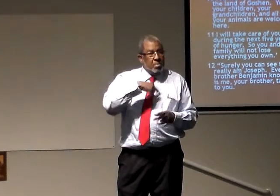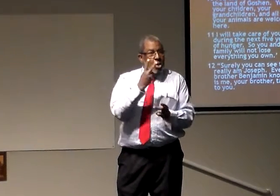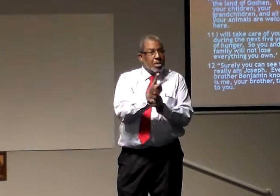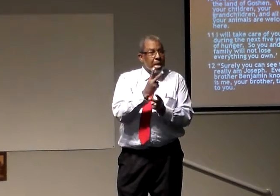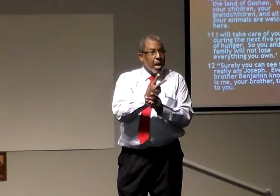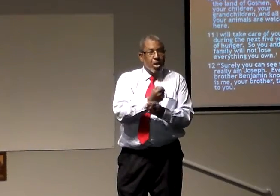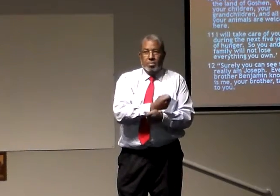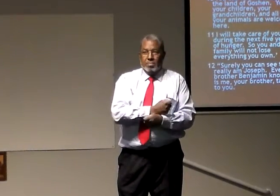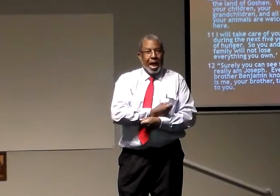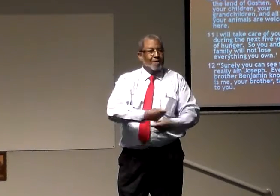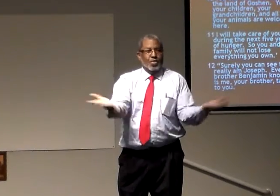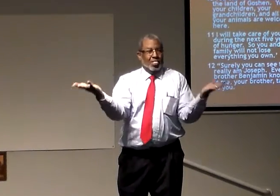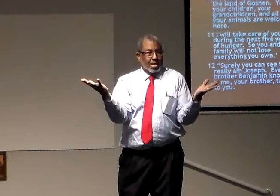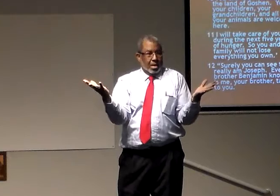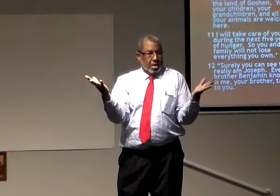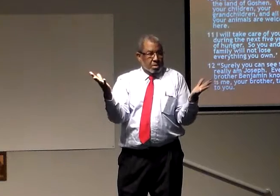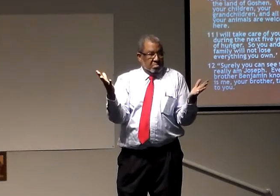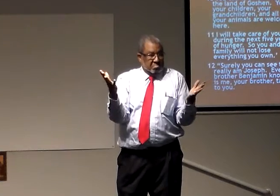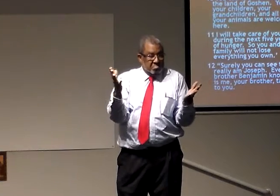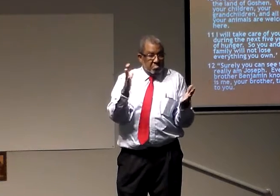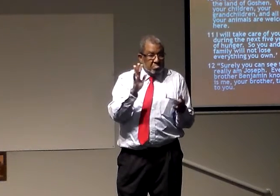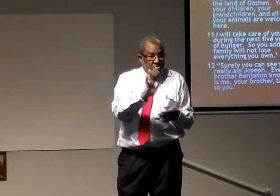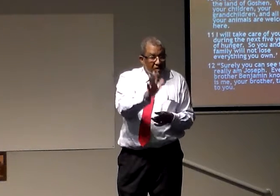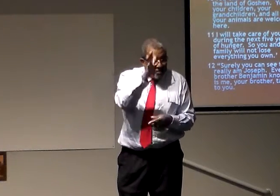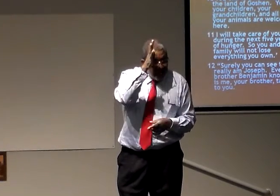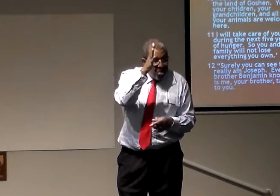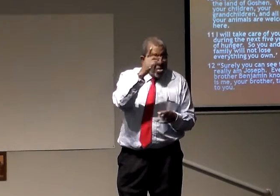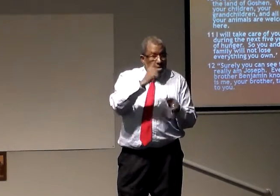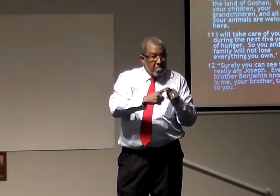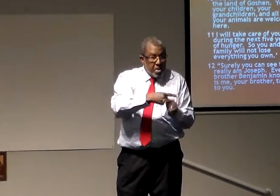But tell my father I will take care of everything.